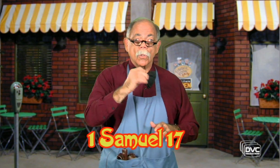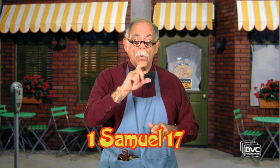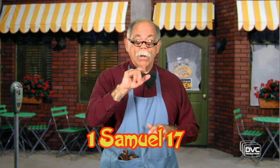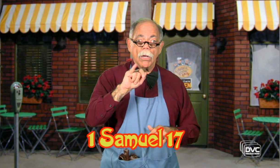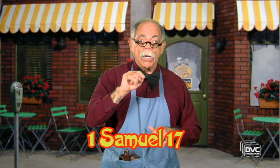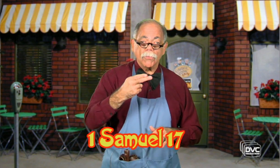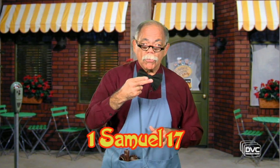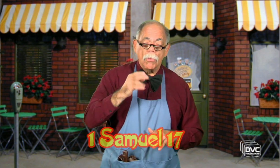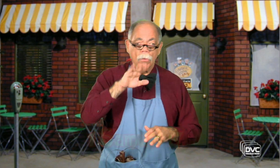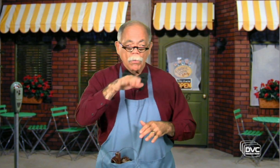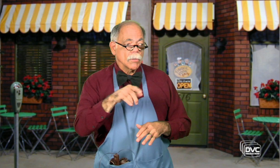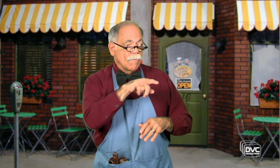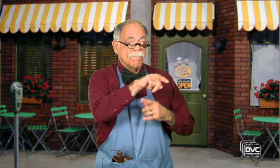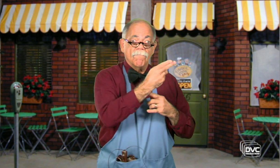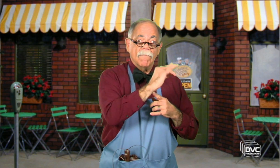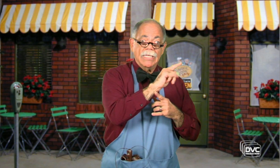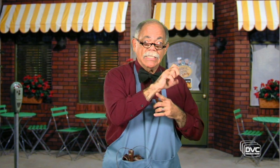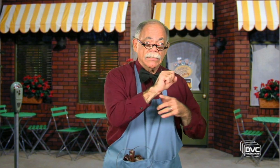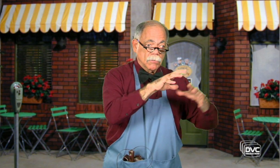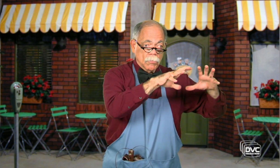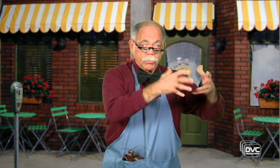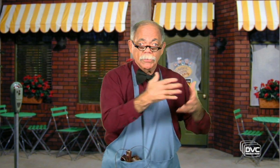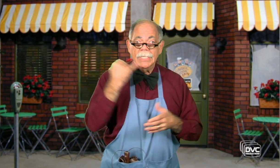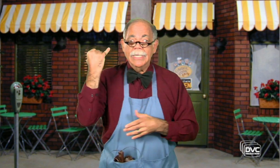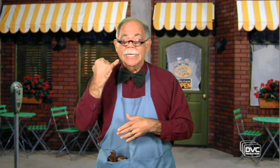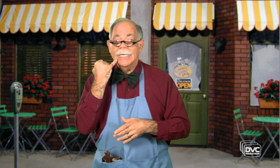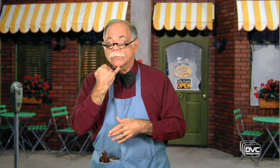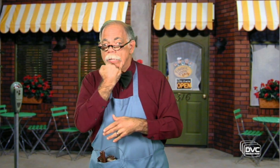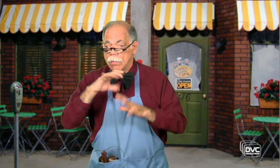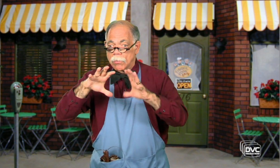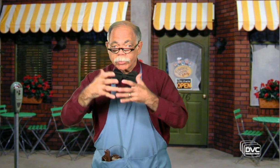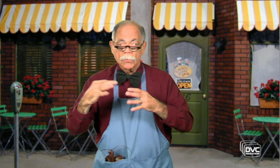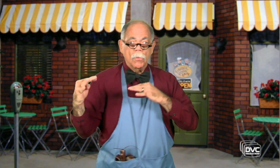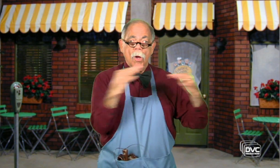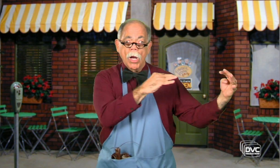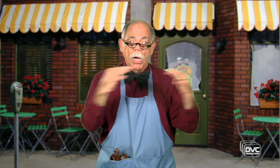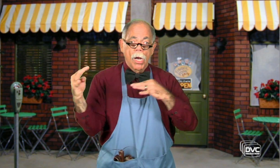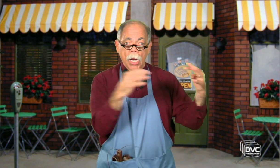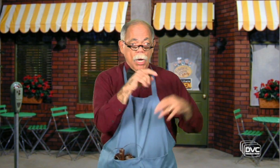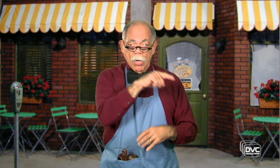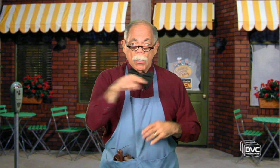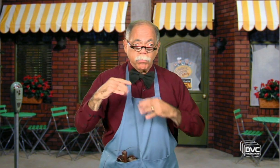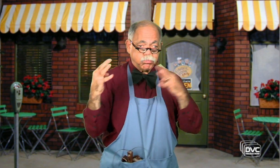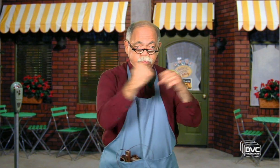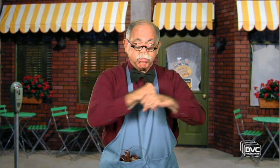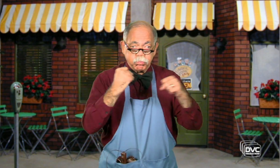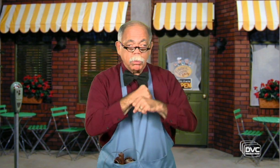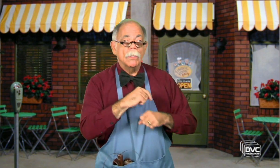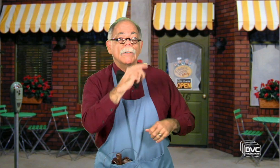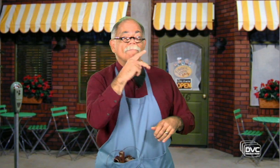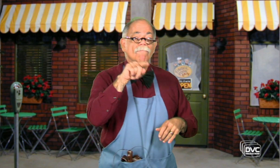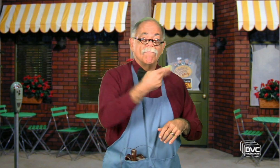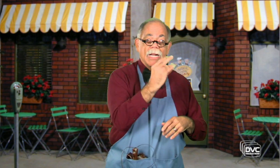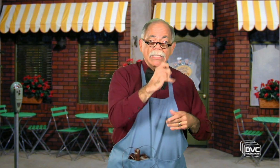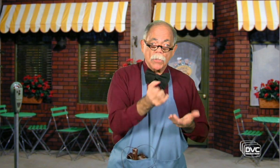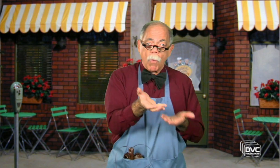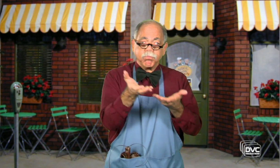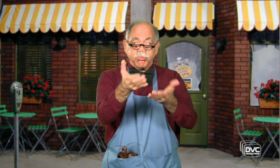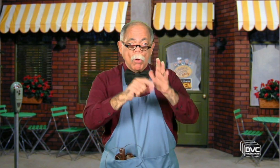giant Goliath. The Philistines and the Israelites were at war. They had been fighting for a long time. The